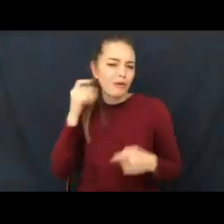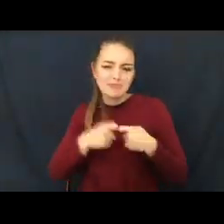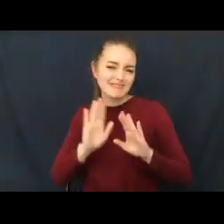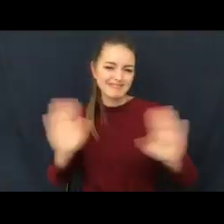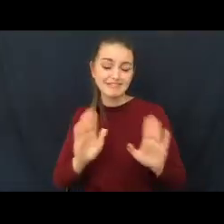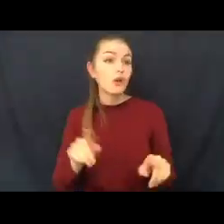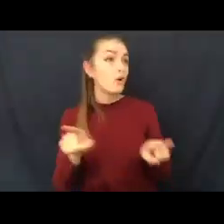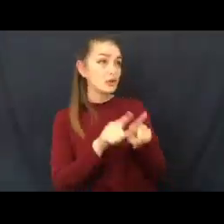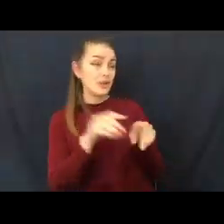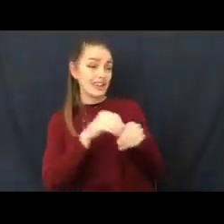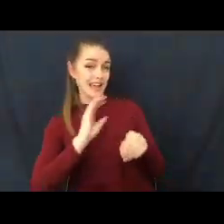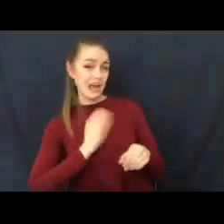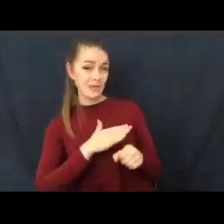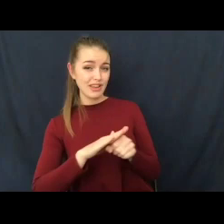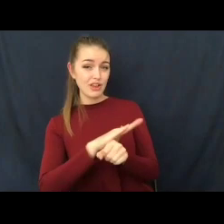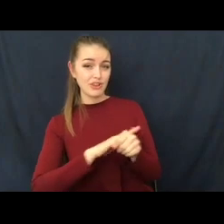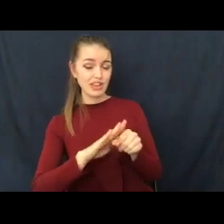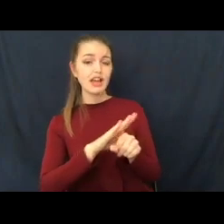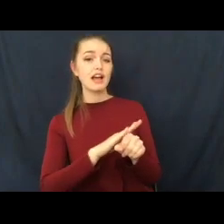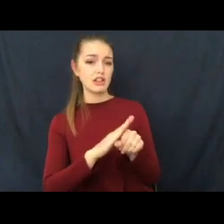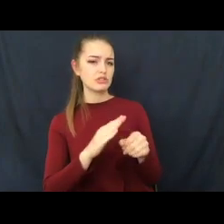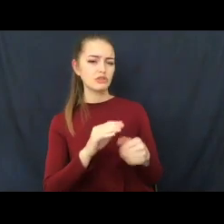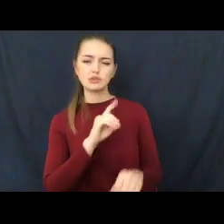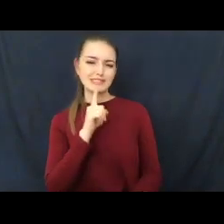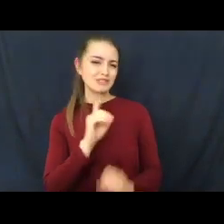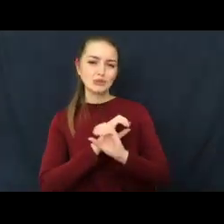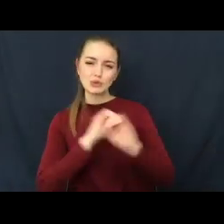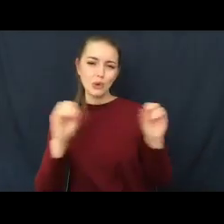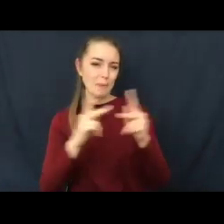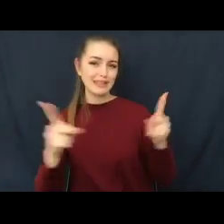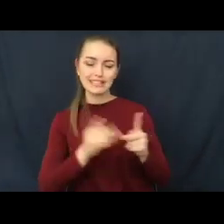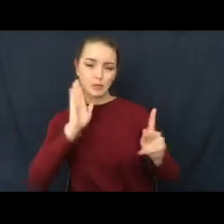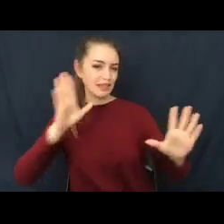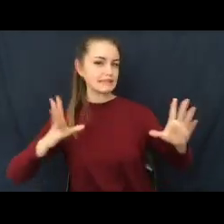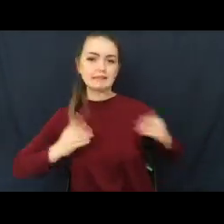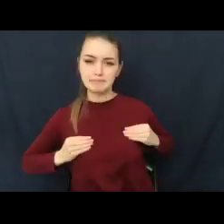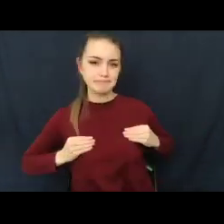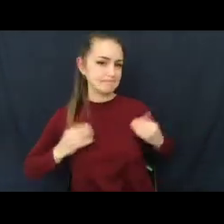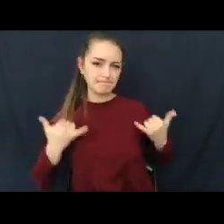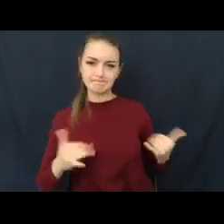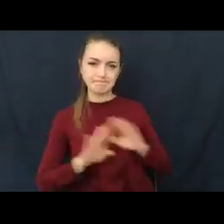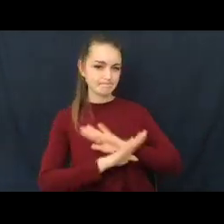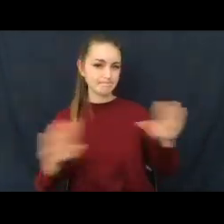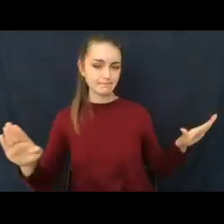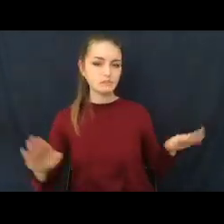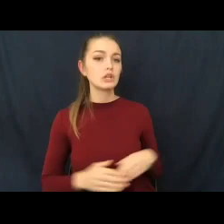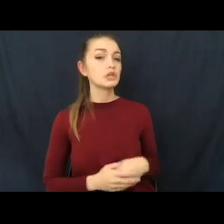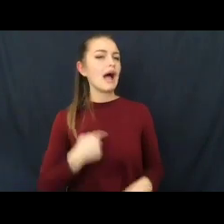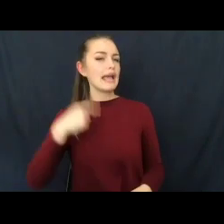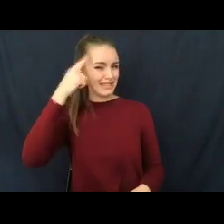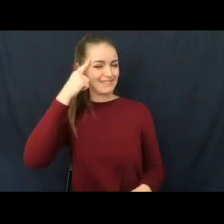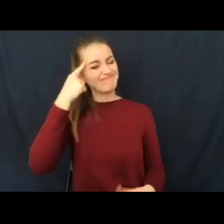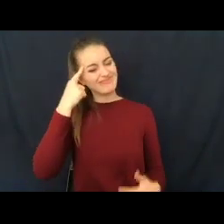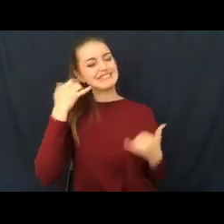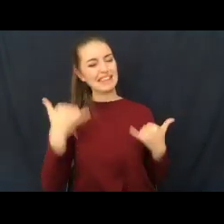there's actually in our area, there isn't any place that's taking those right now. So what I'm hearing is that we just have to throw them